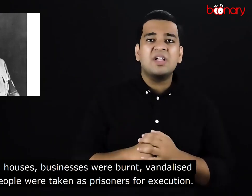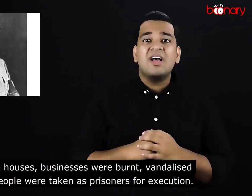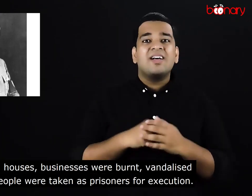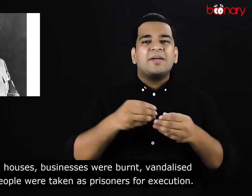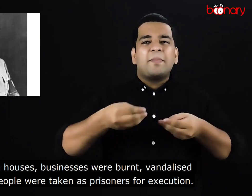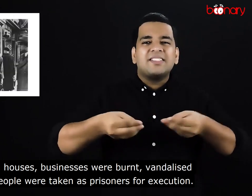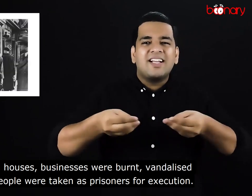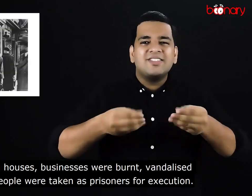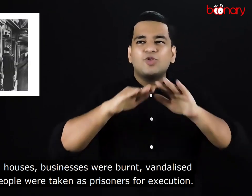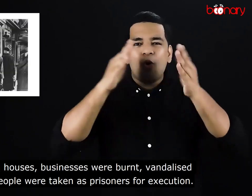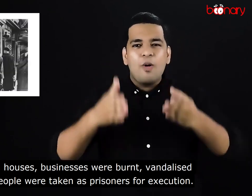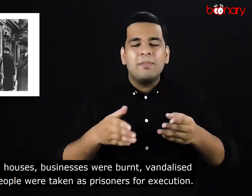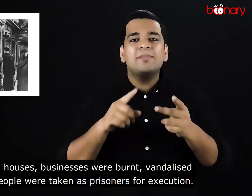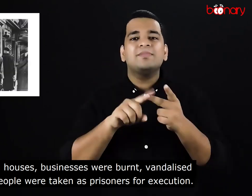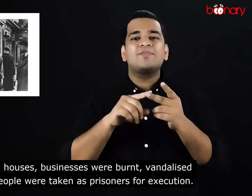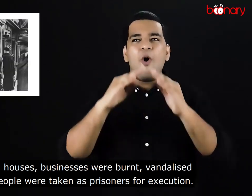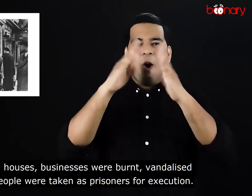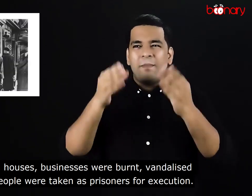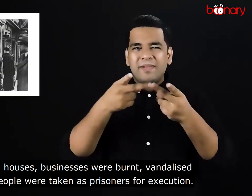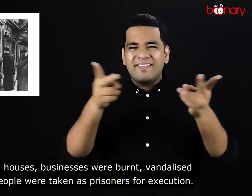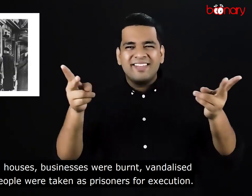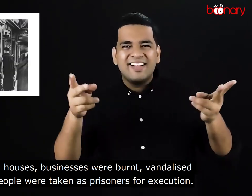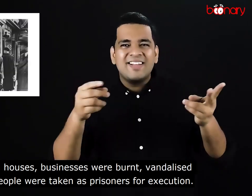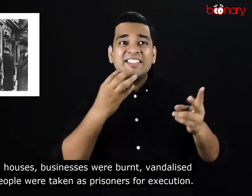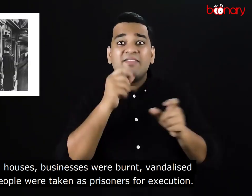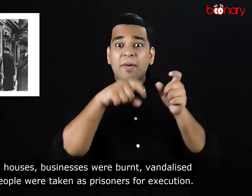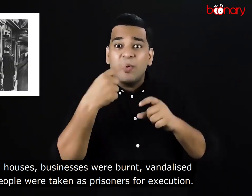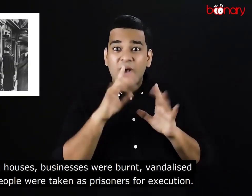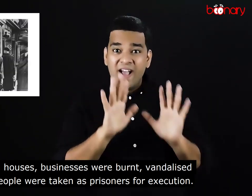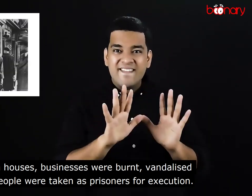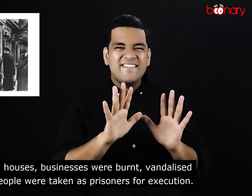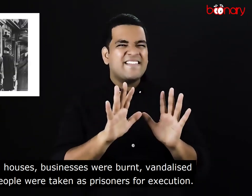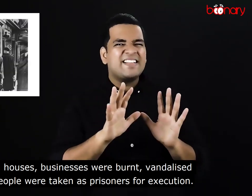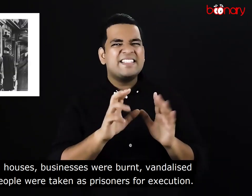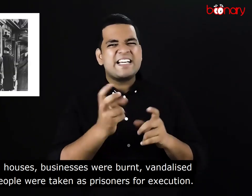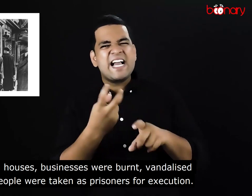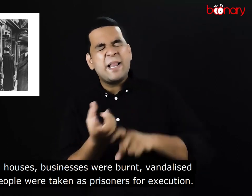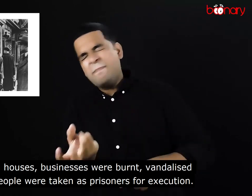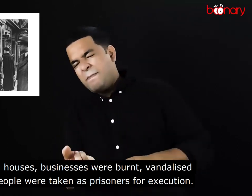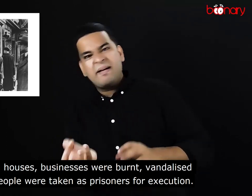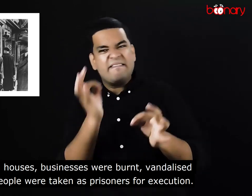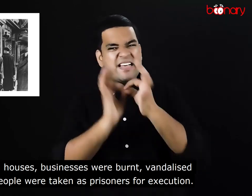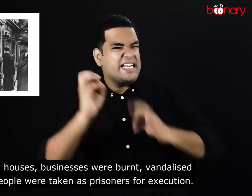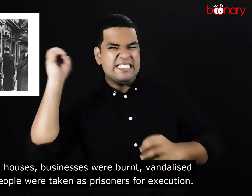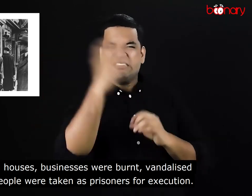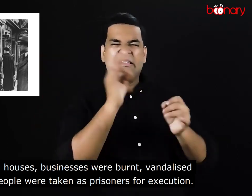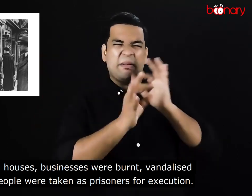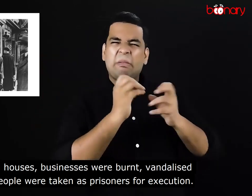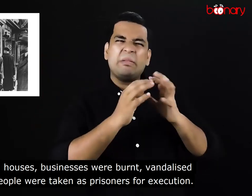Jewish houses, businesses were burnt, vandalized, and people were taken as